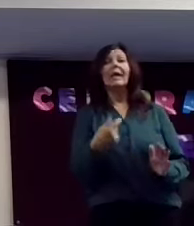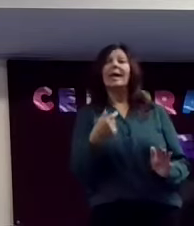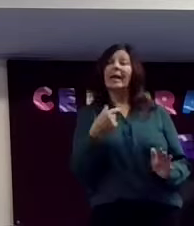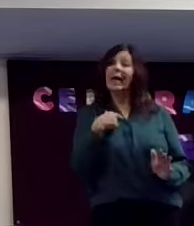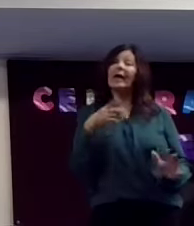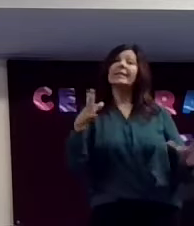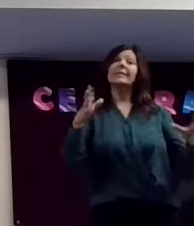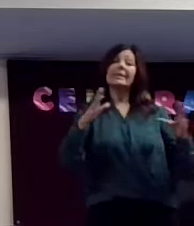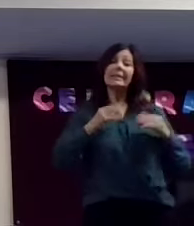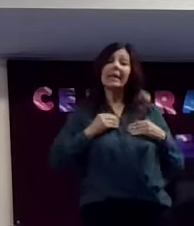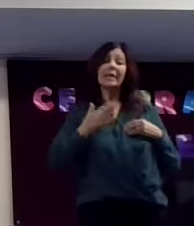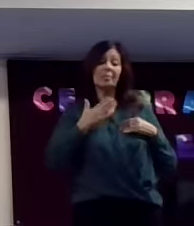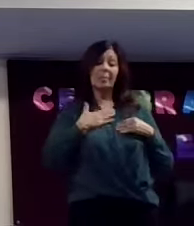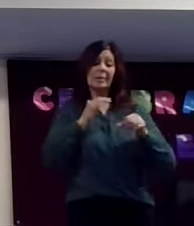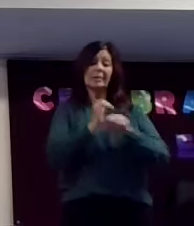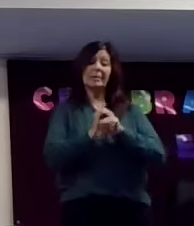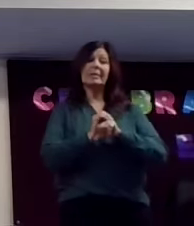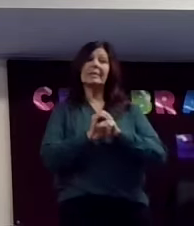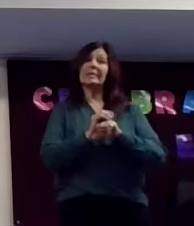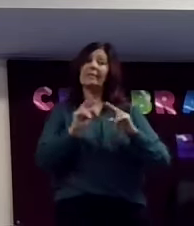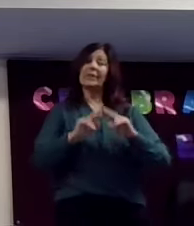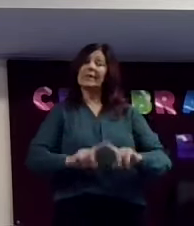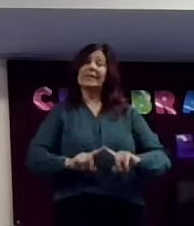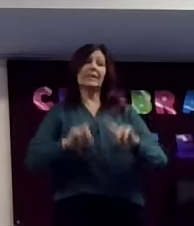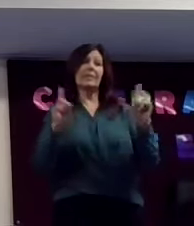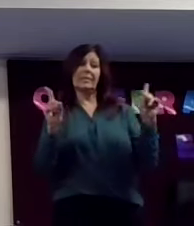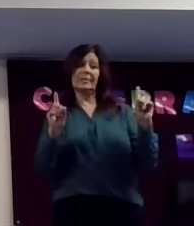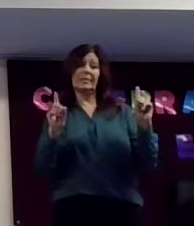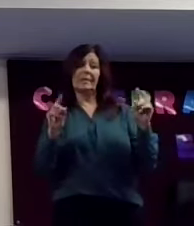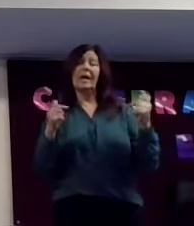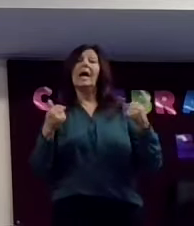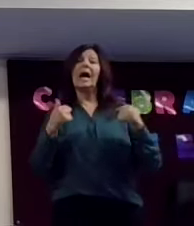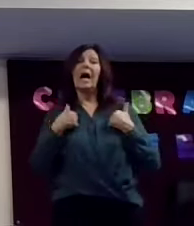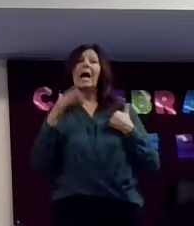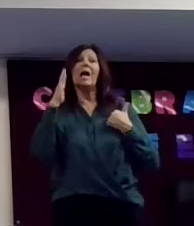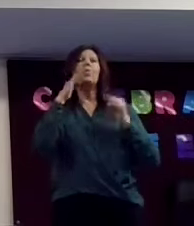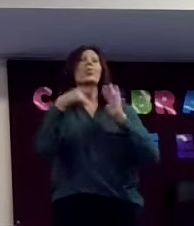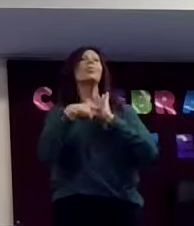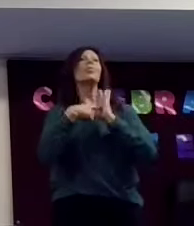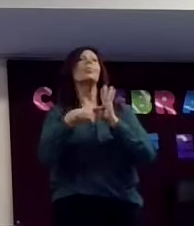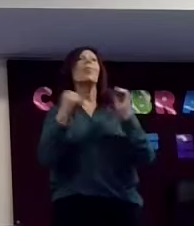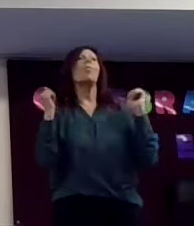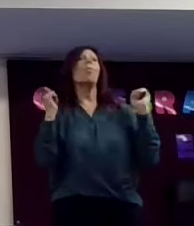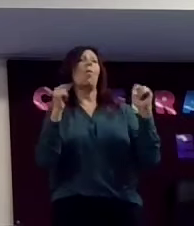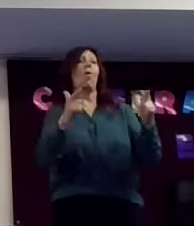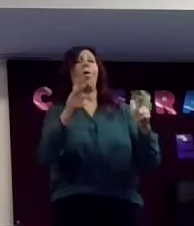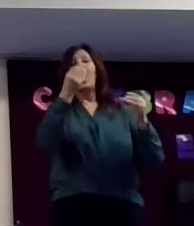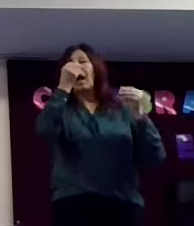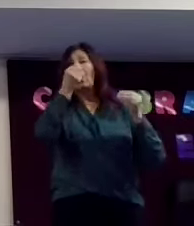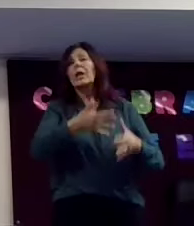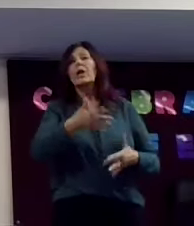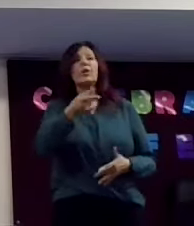take my position very different. And that is, I will represent everyone. I don't care what party you're